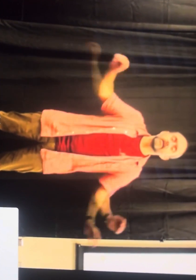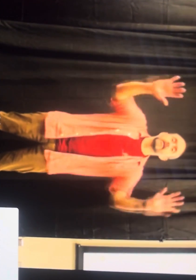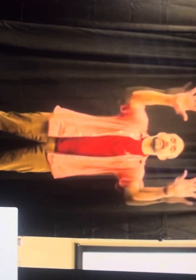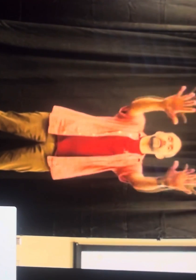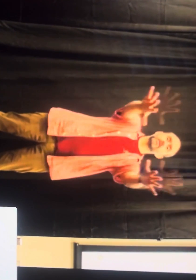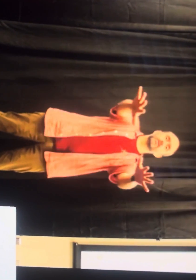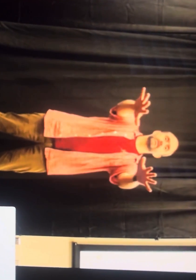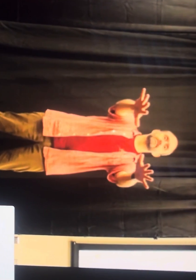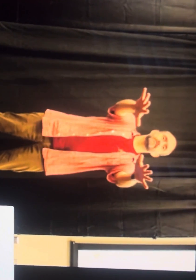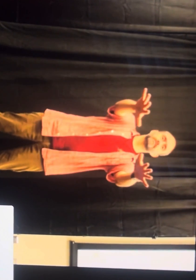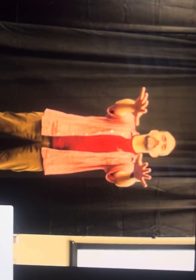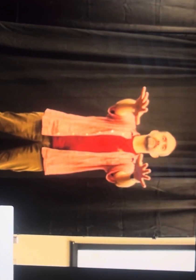I know you guys are sitting.